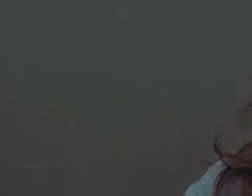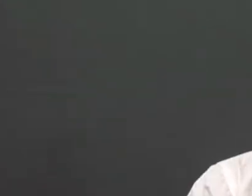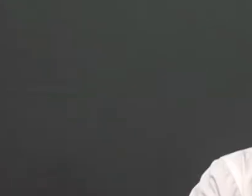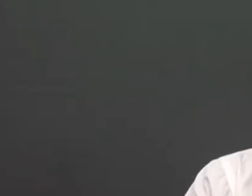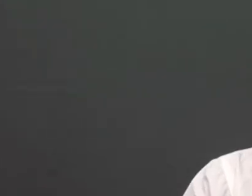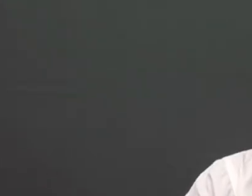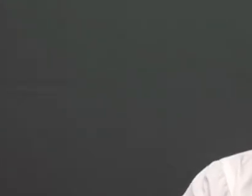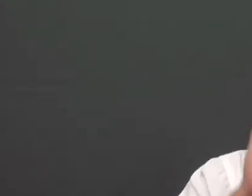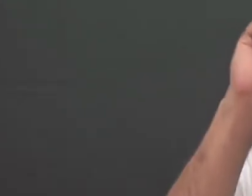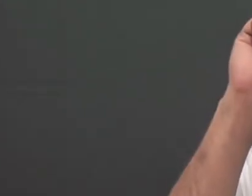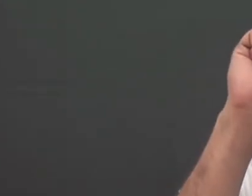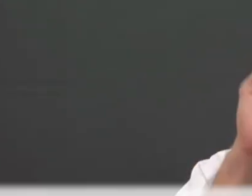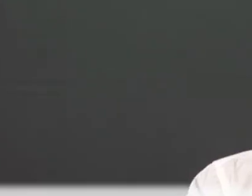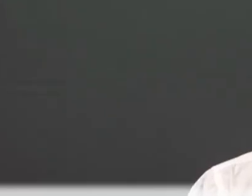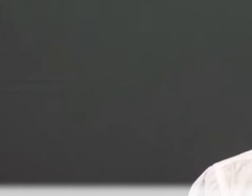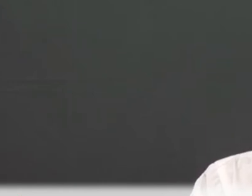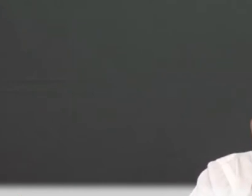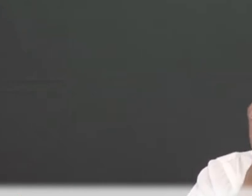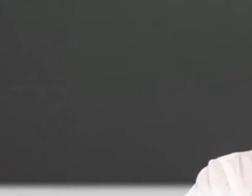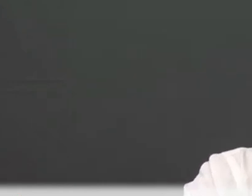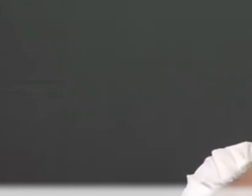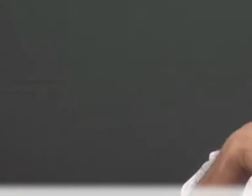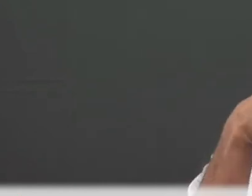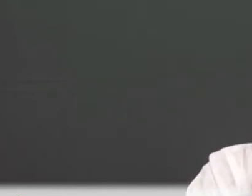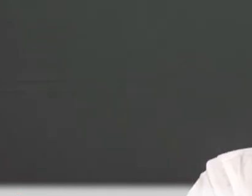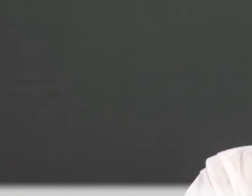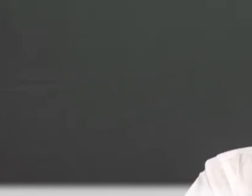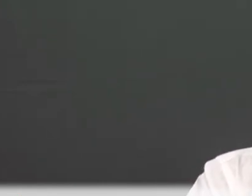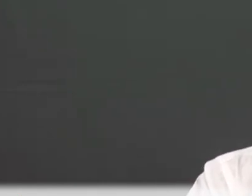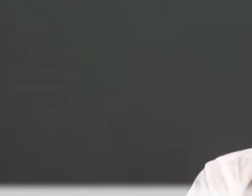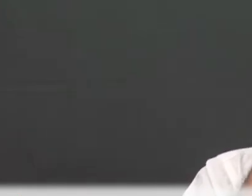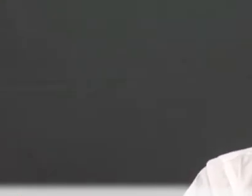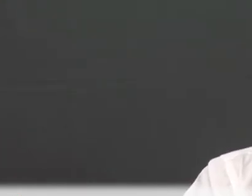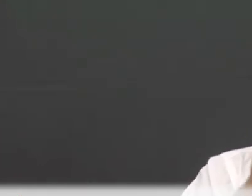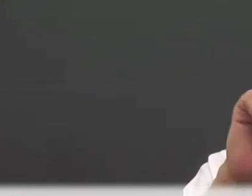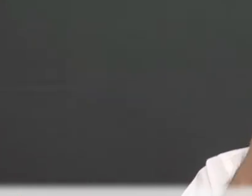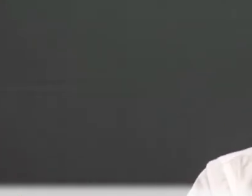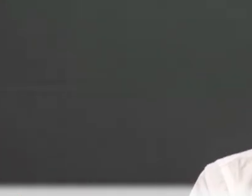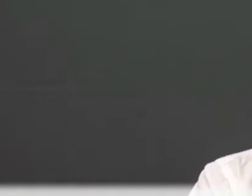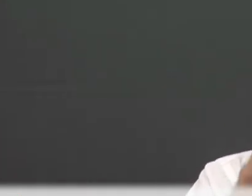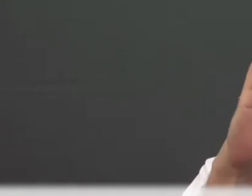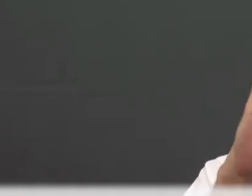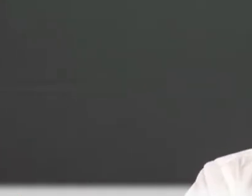language. My name is Sachin Singh and I work in ISLA TC